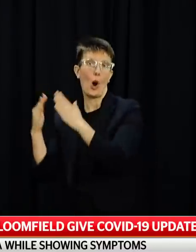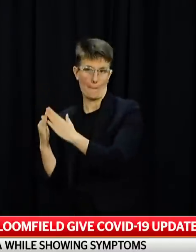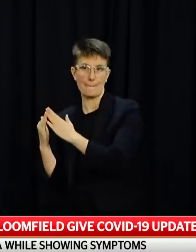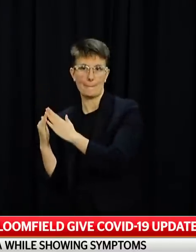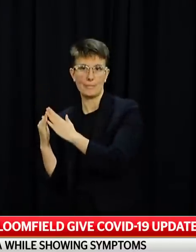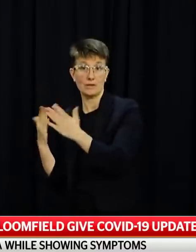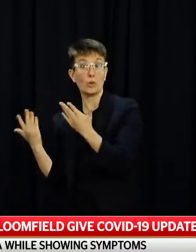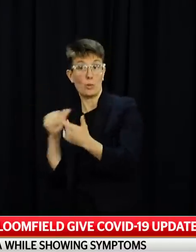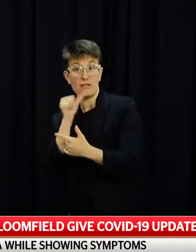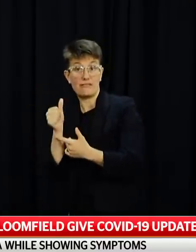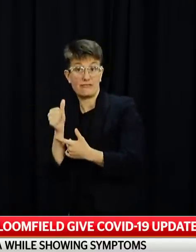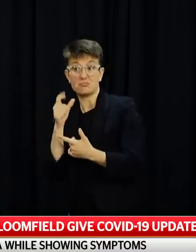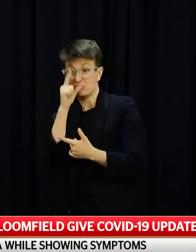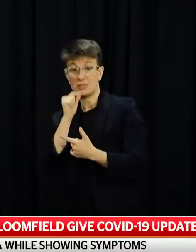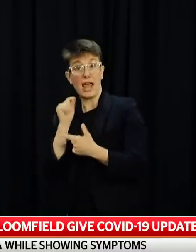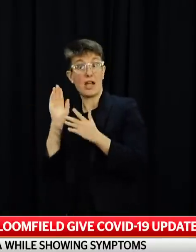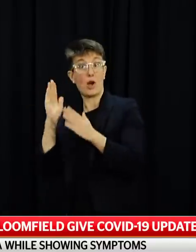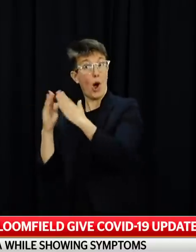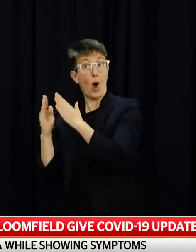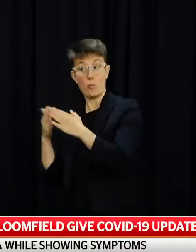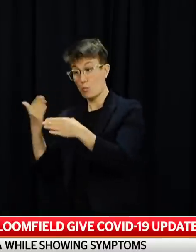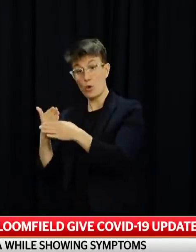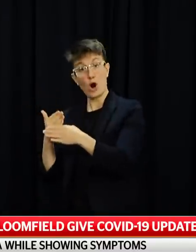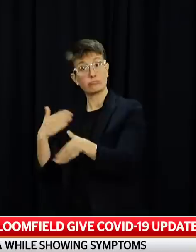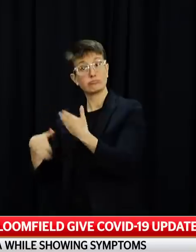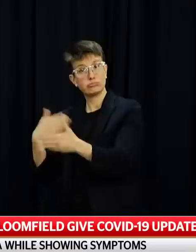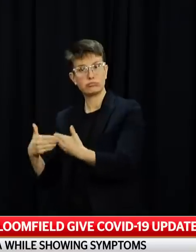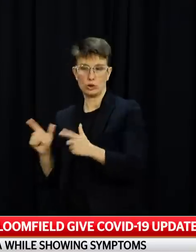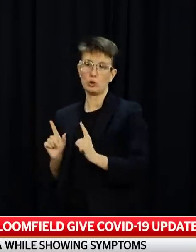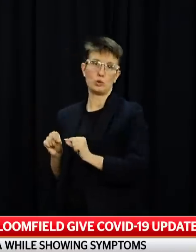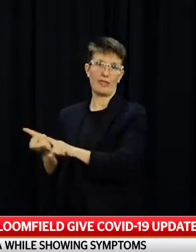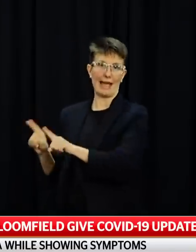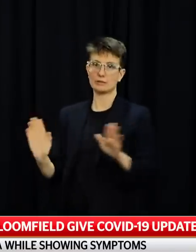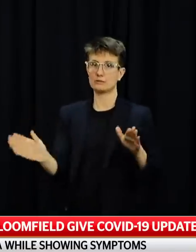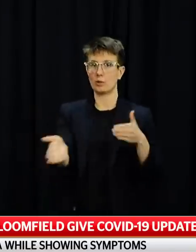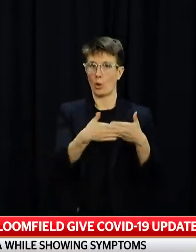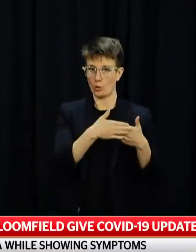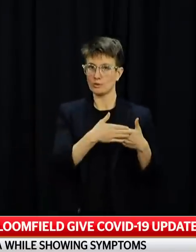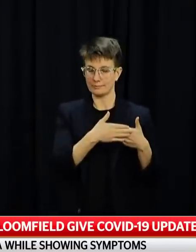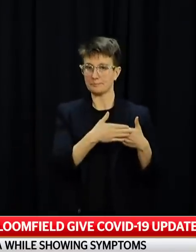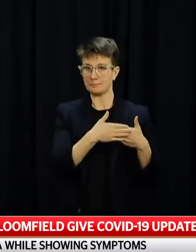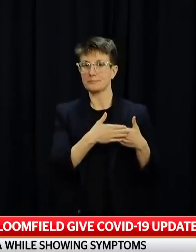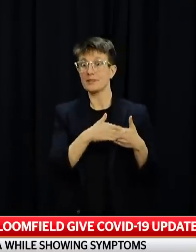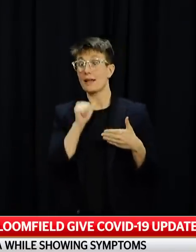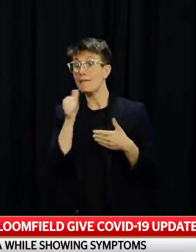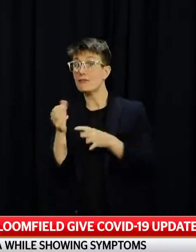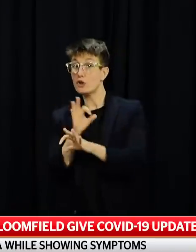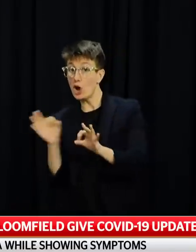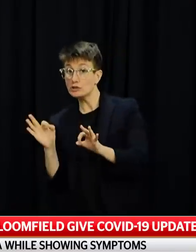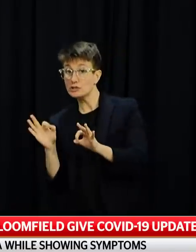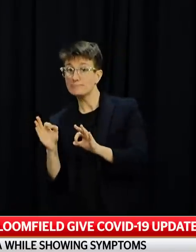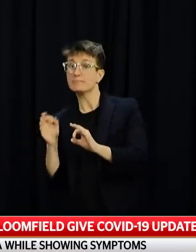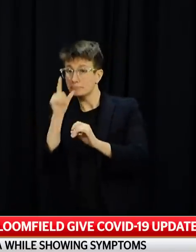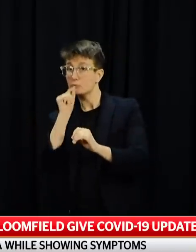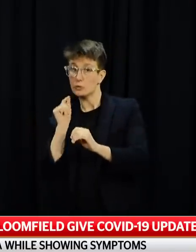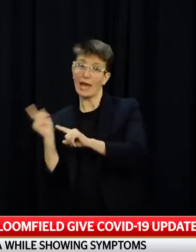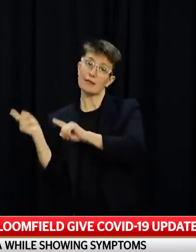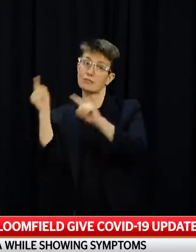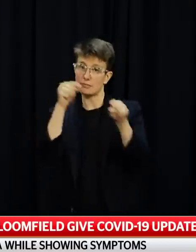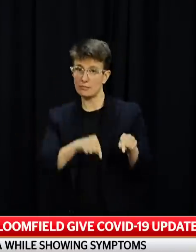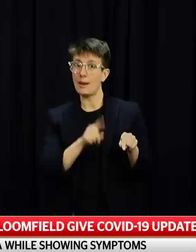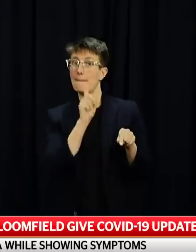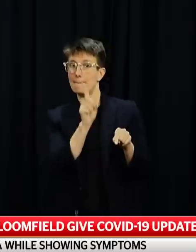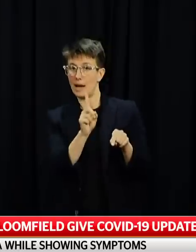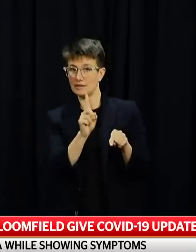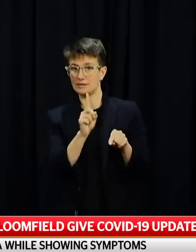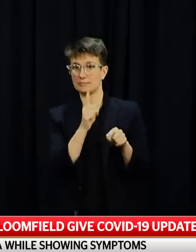if customers are not allowed on the premises. So businesses can trade without physical contact with customers. You'll remember that at